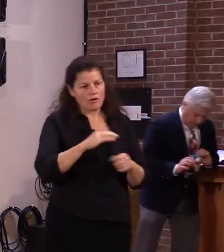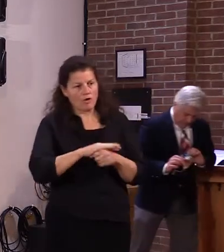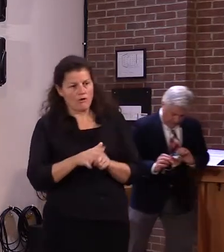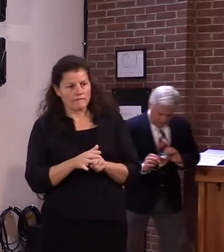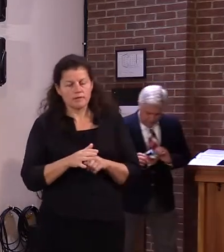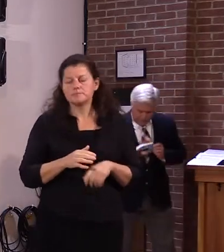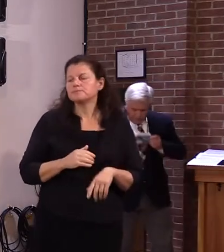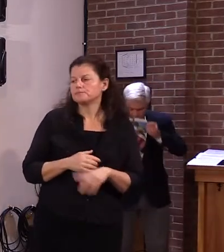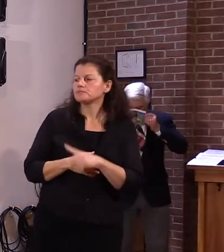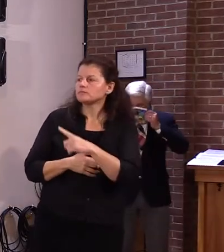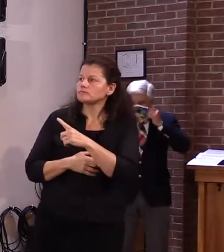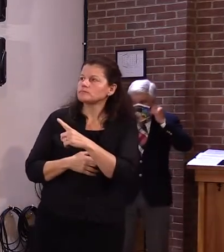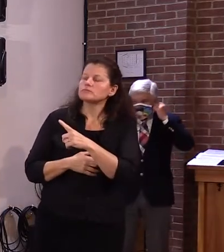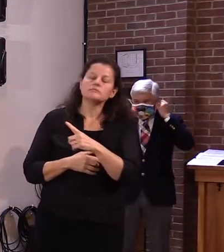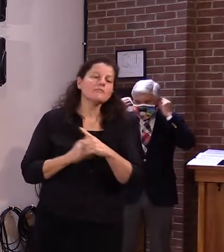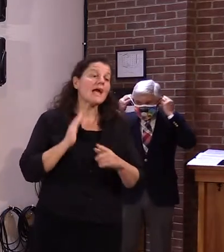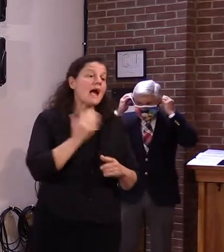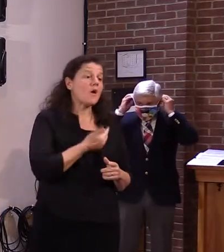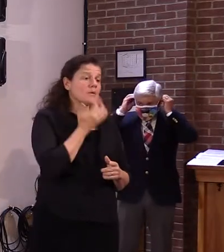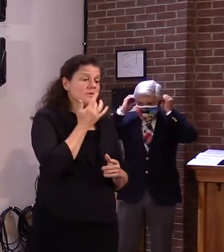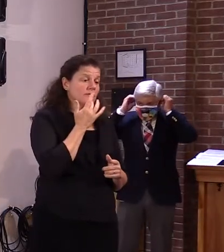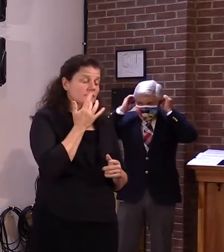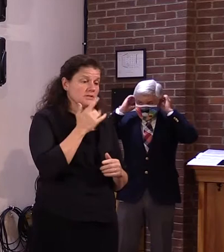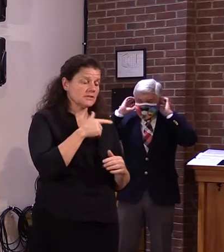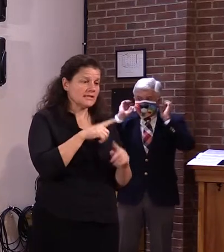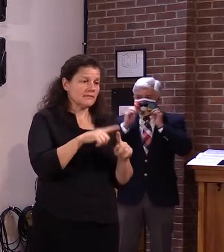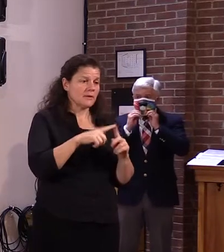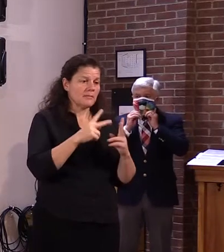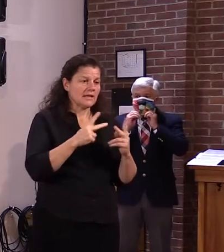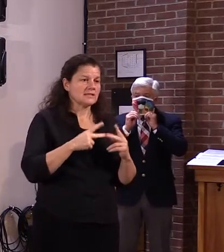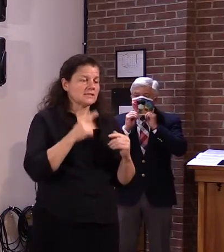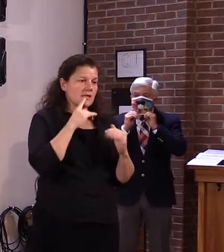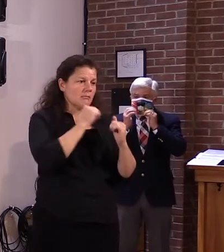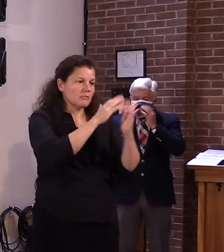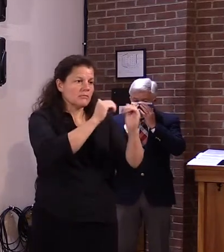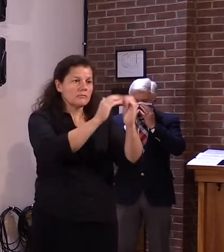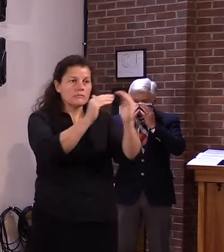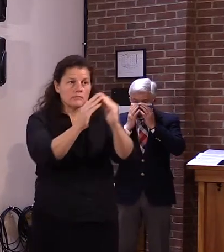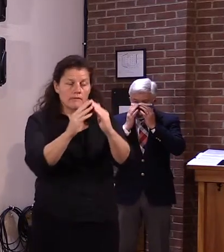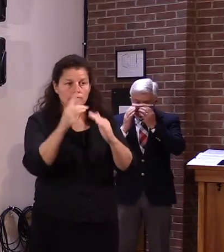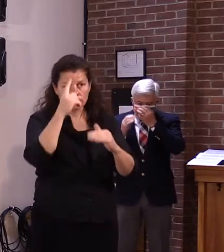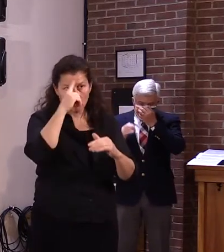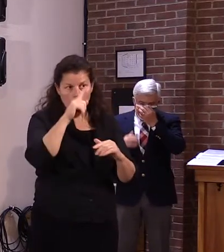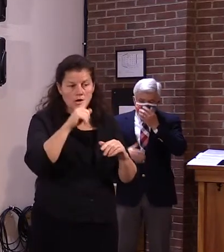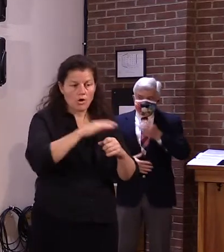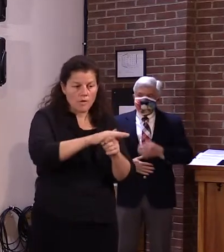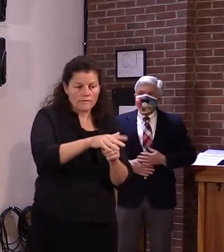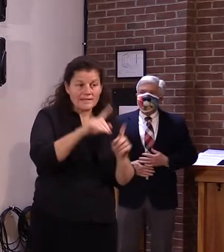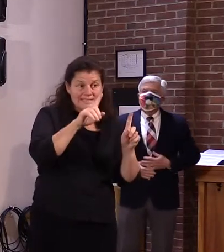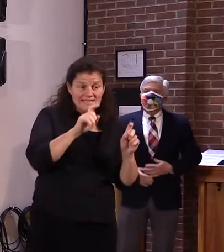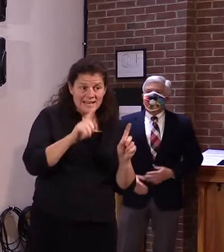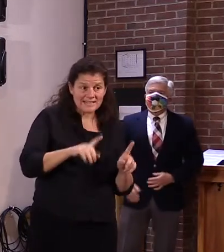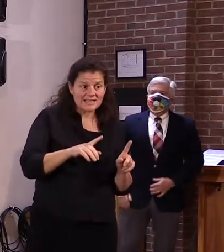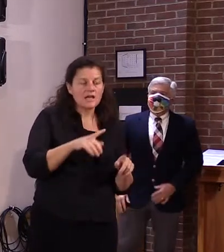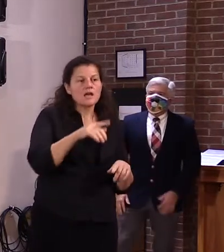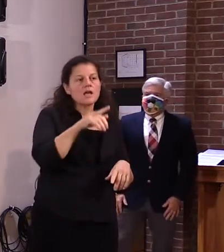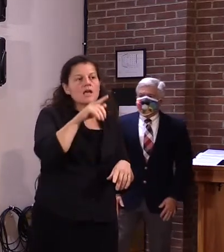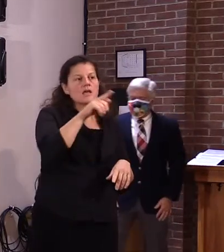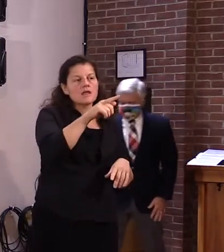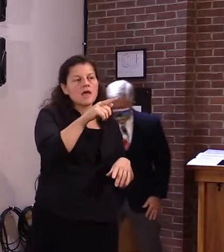you know, our preference is that these pop-up sites are generally not used for symptomatic folk, that they connect with the